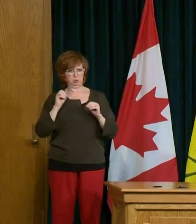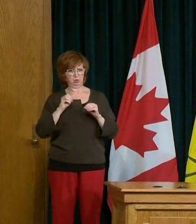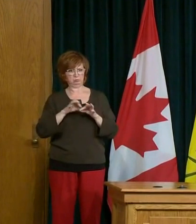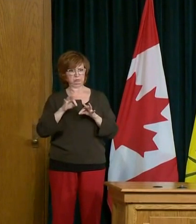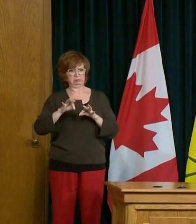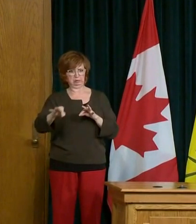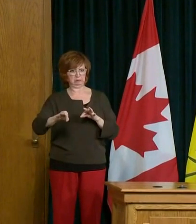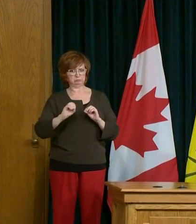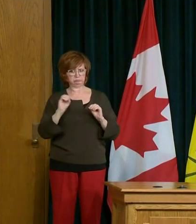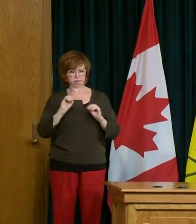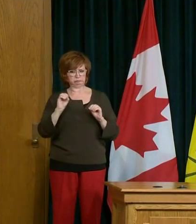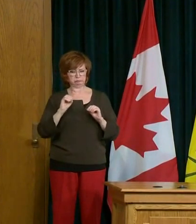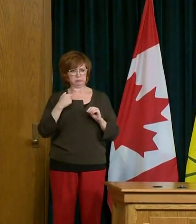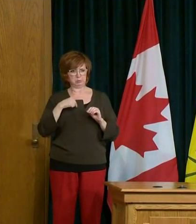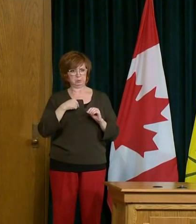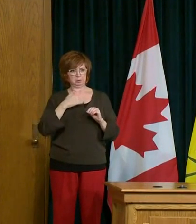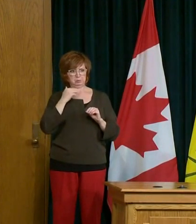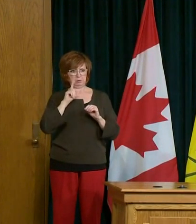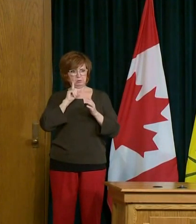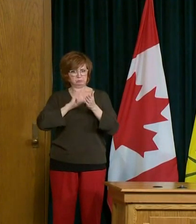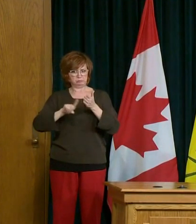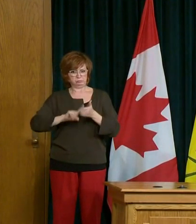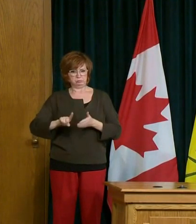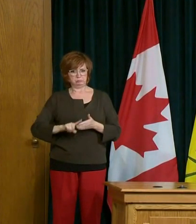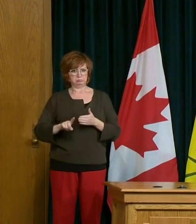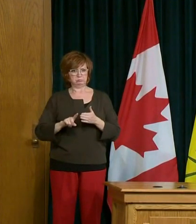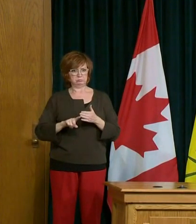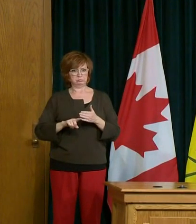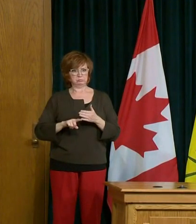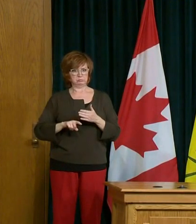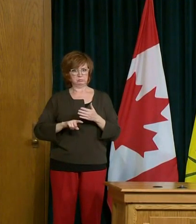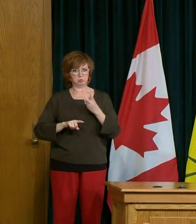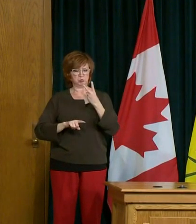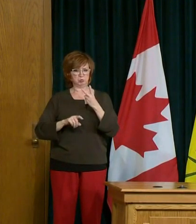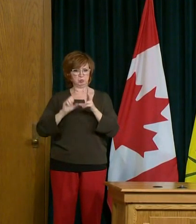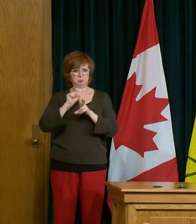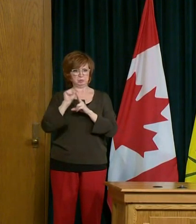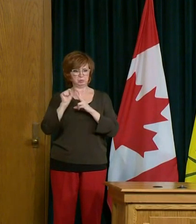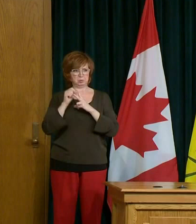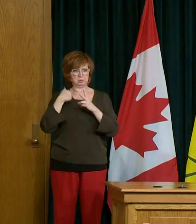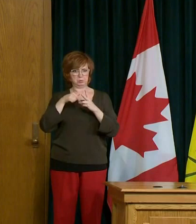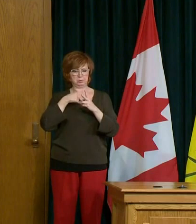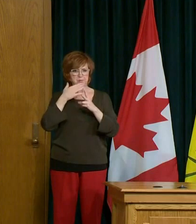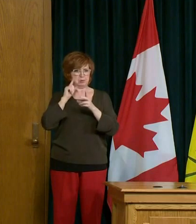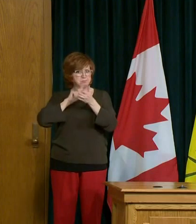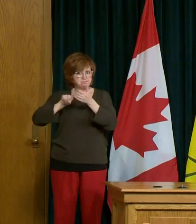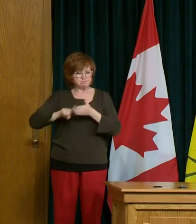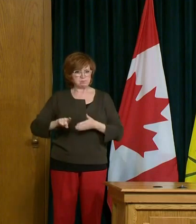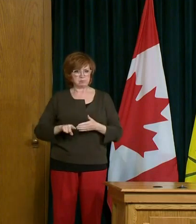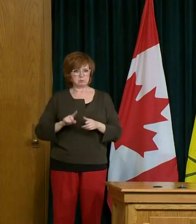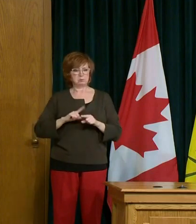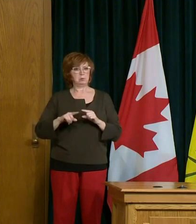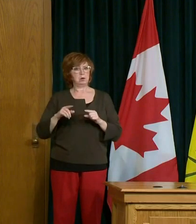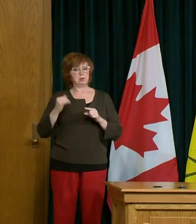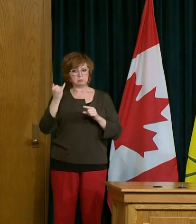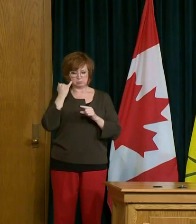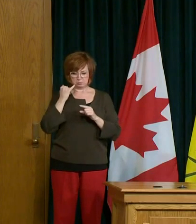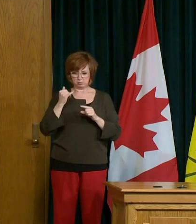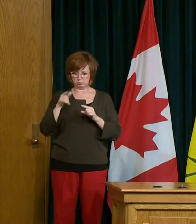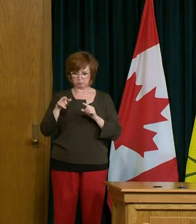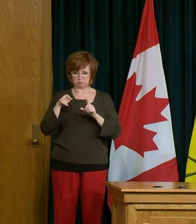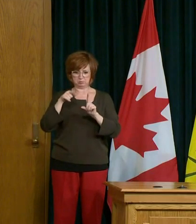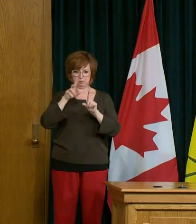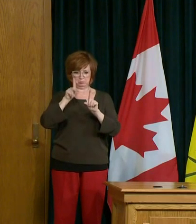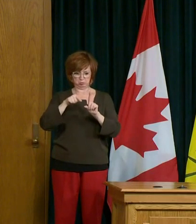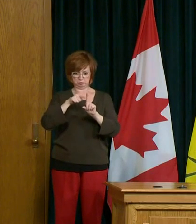we can follow up for more specifics about individual situations. I do know that sometimes when a person has been named as a close